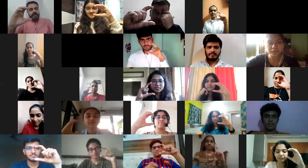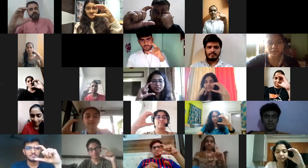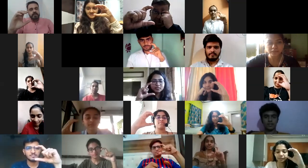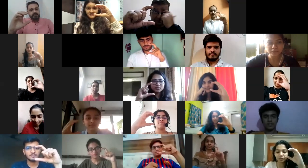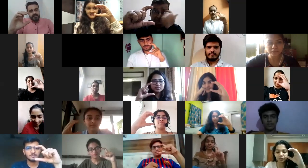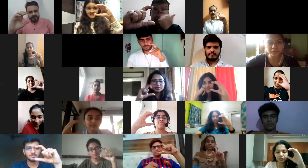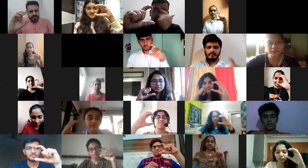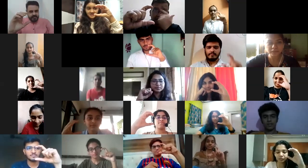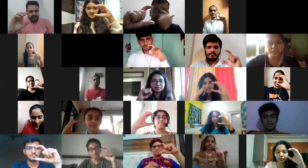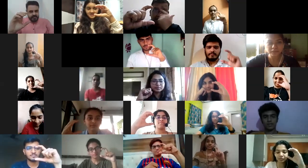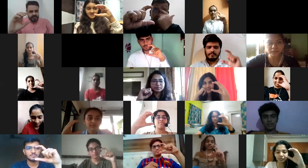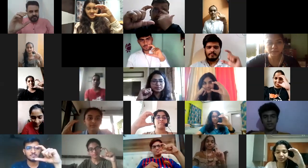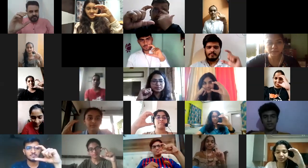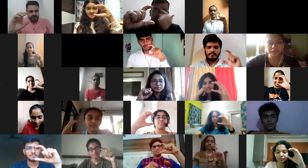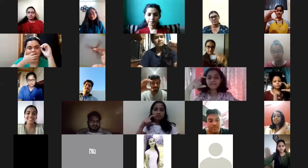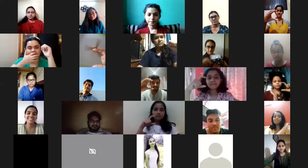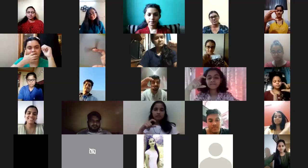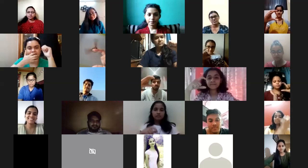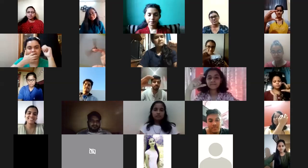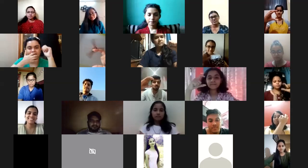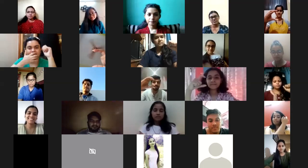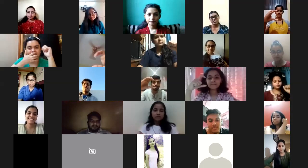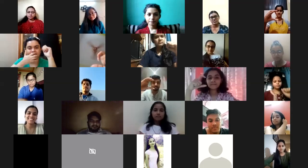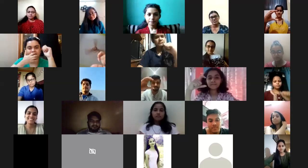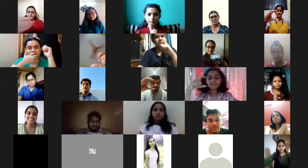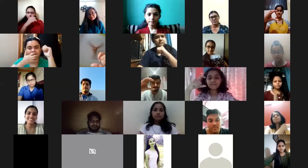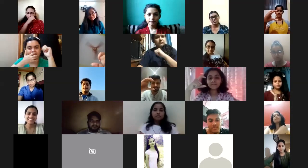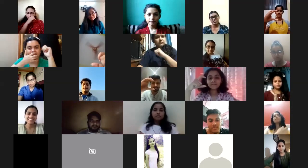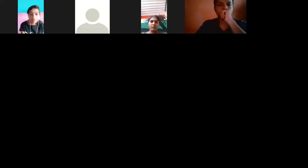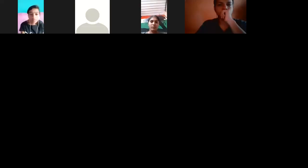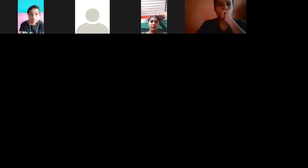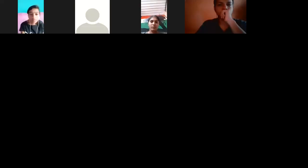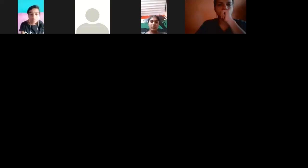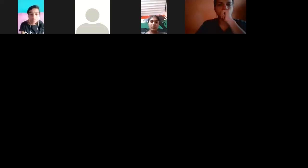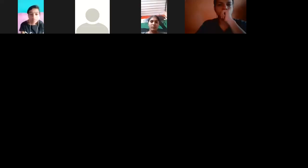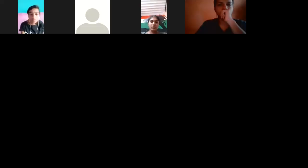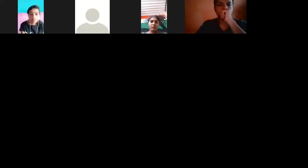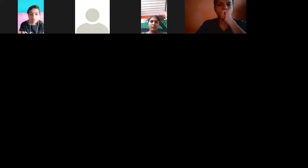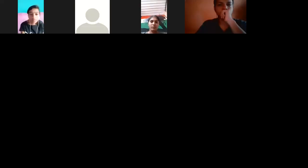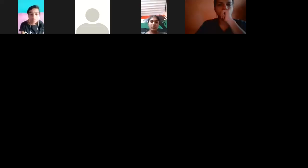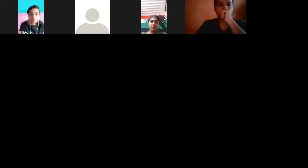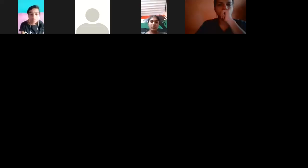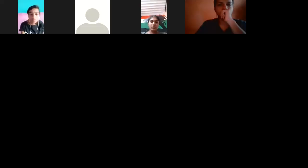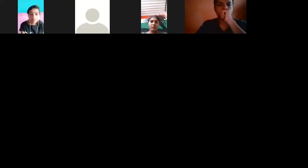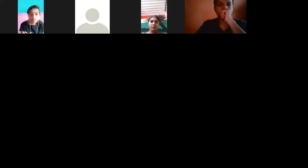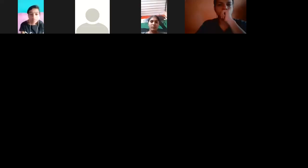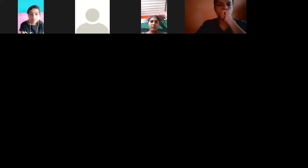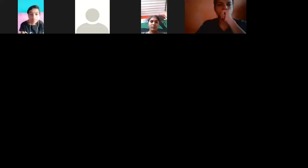a left-hander, a lefty. What do I do? You can simply use the other hand for C, this way or this way. This is